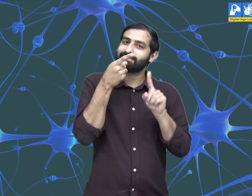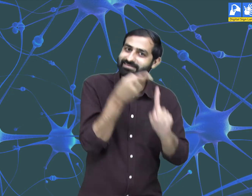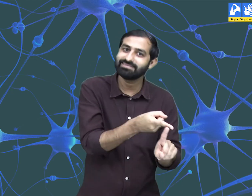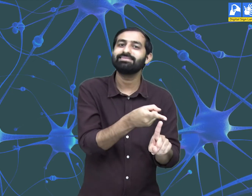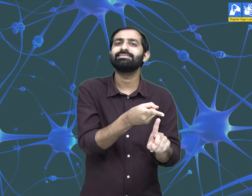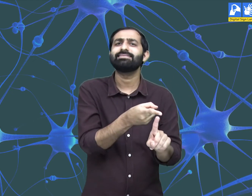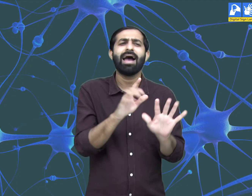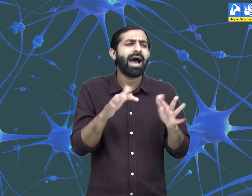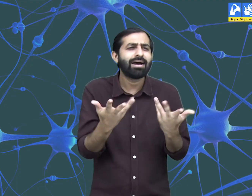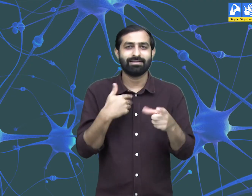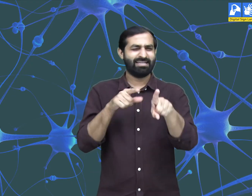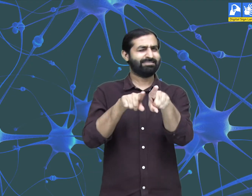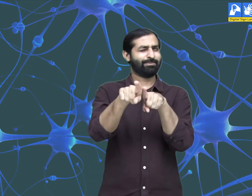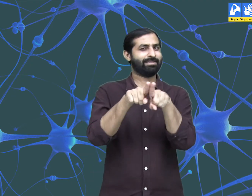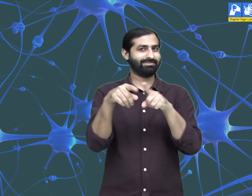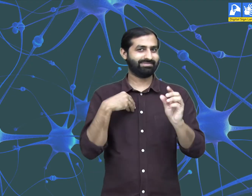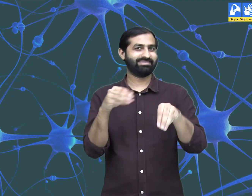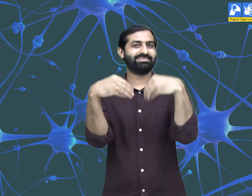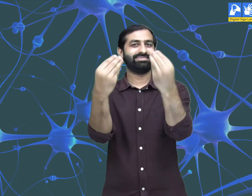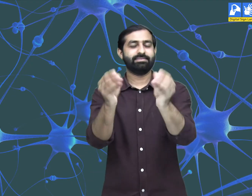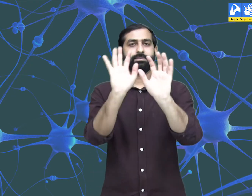movements. Let's take another example.